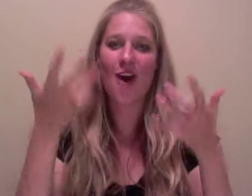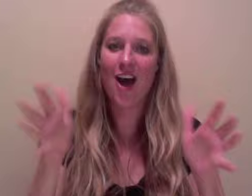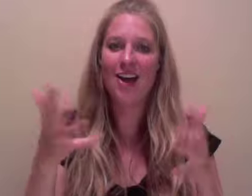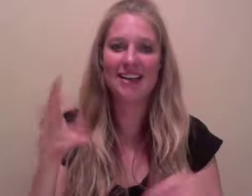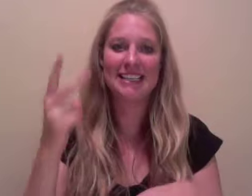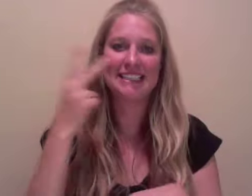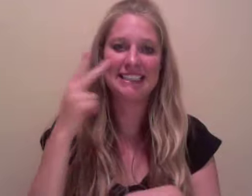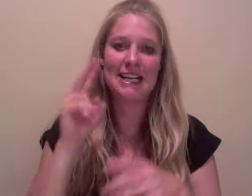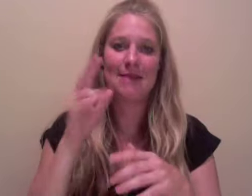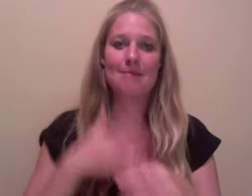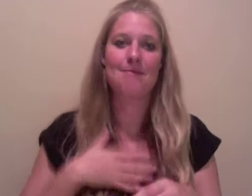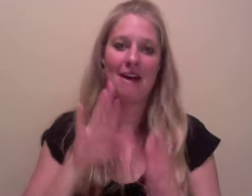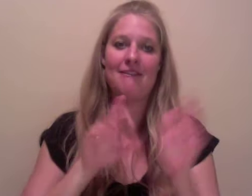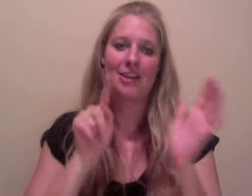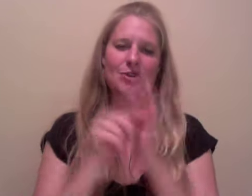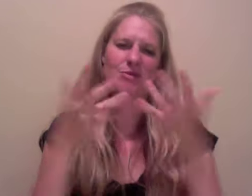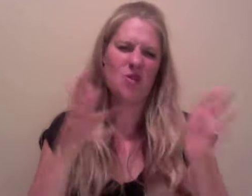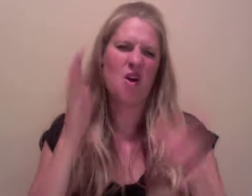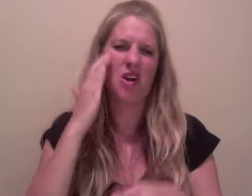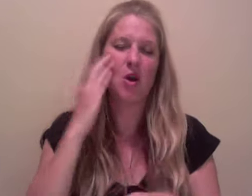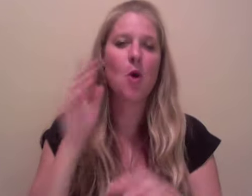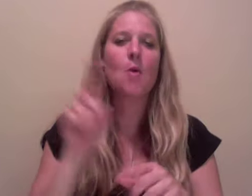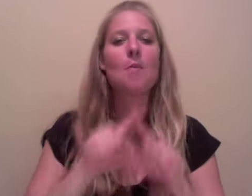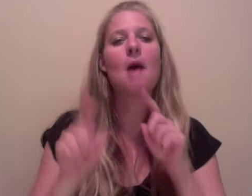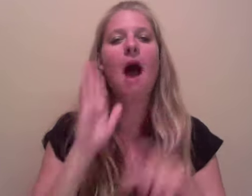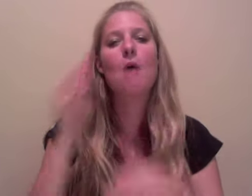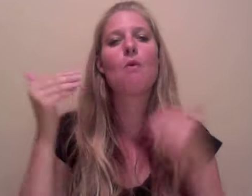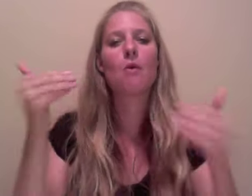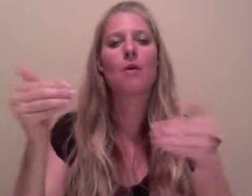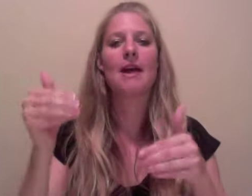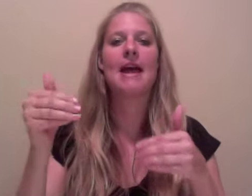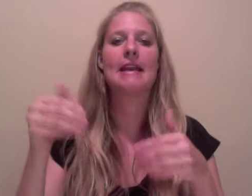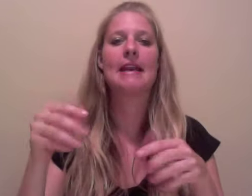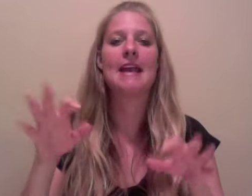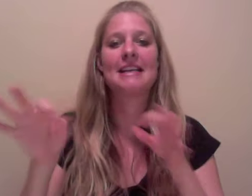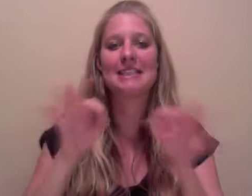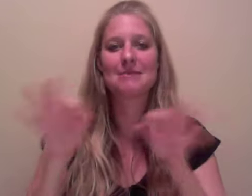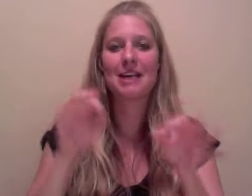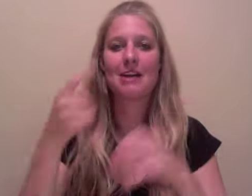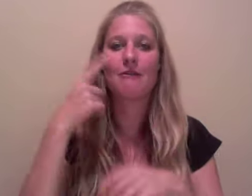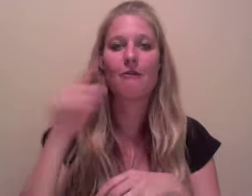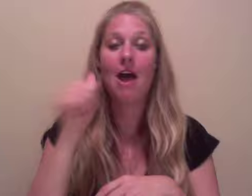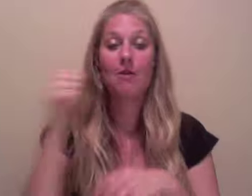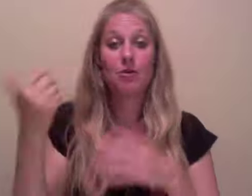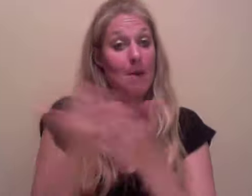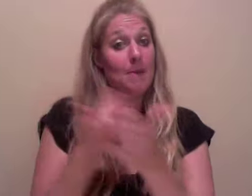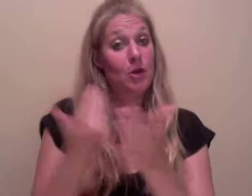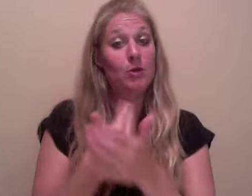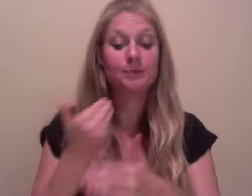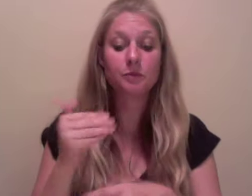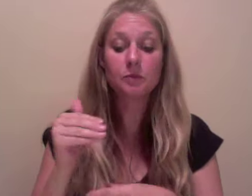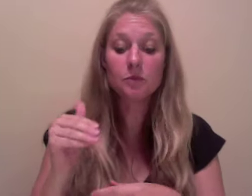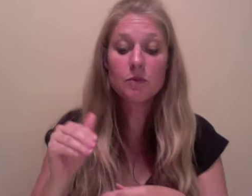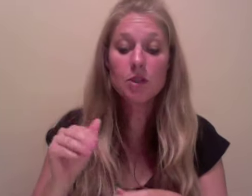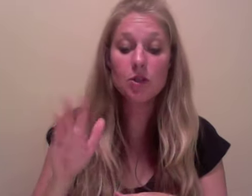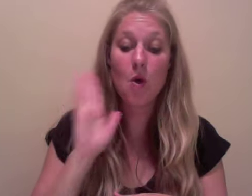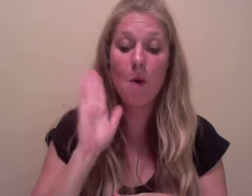as it always happens if you've already seen my videotapes. So you'll already know. But I want to go ahead and explain it for other people who might be